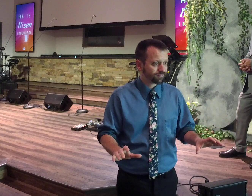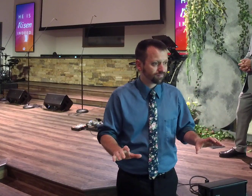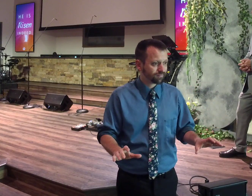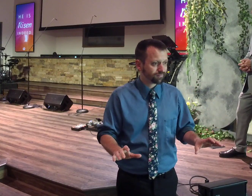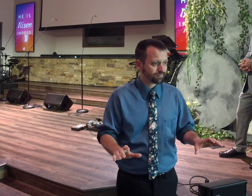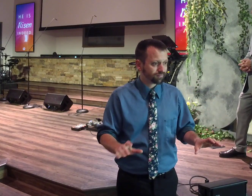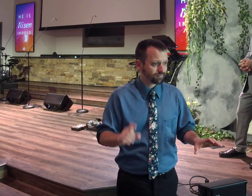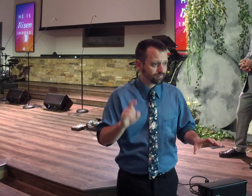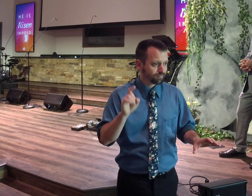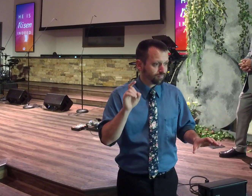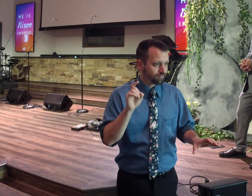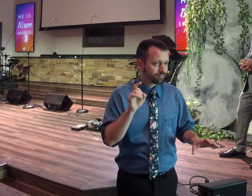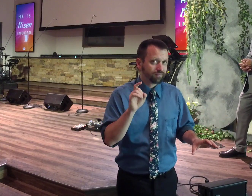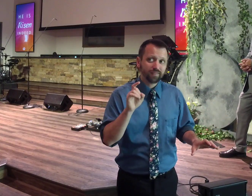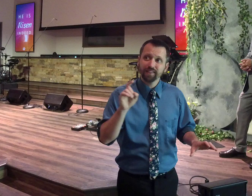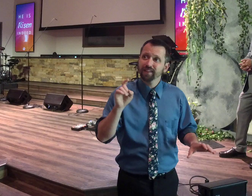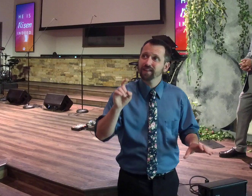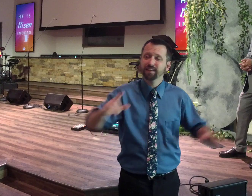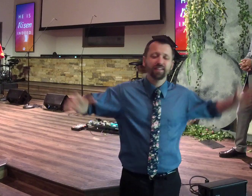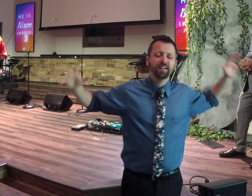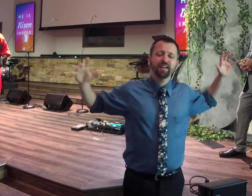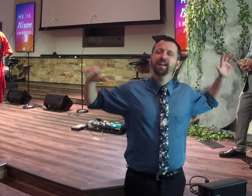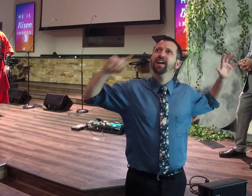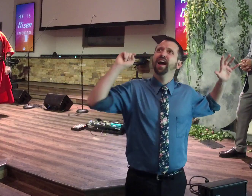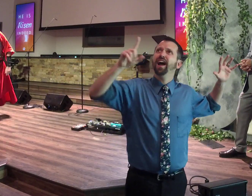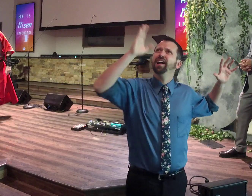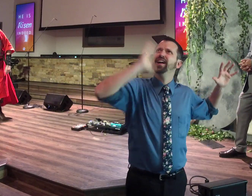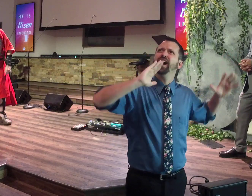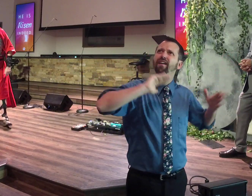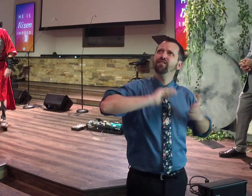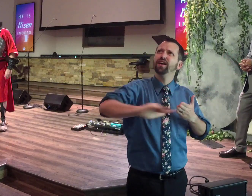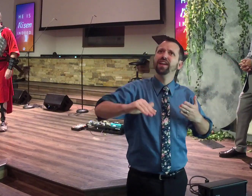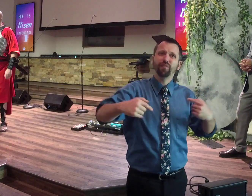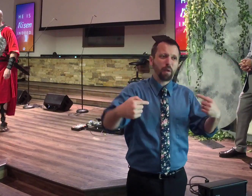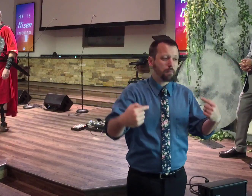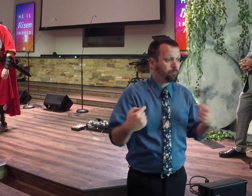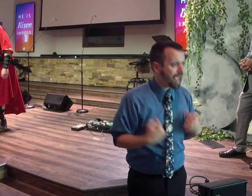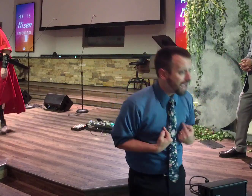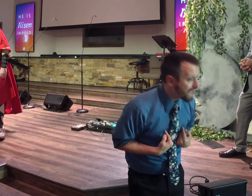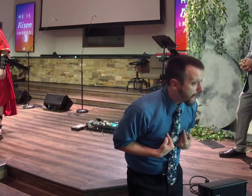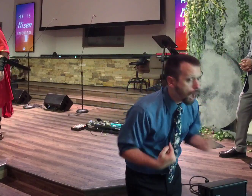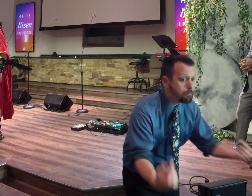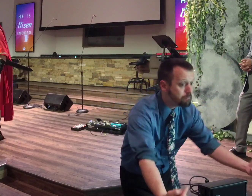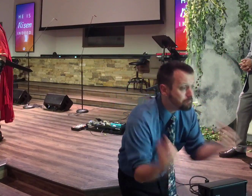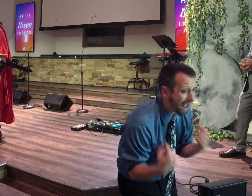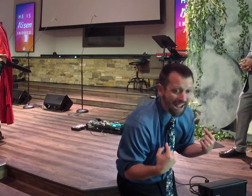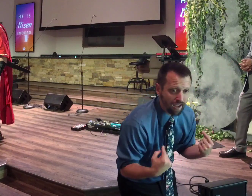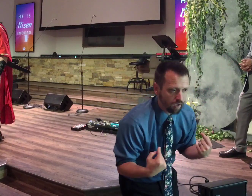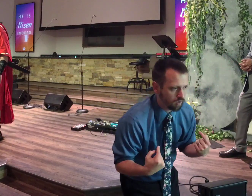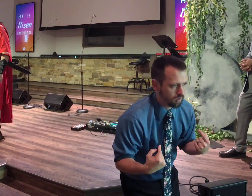asking his Father God to forgive me. Me!